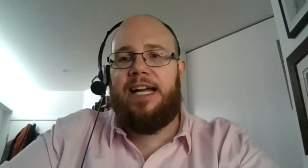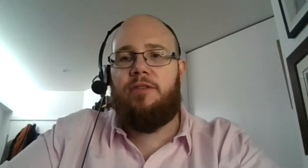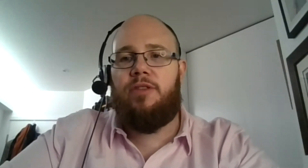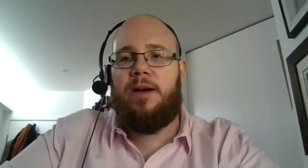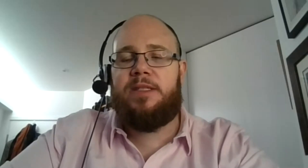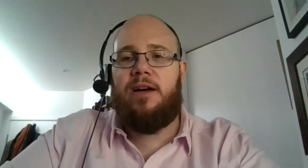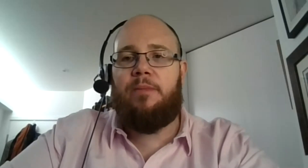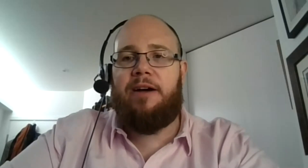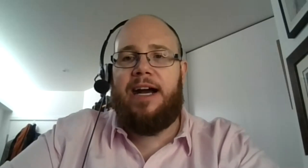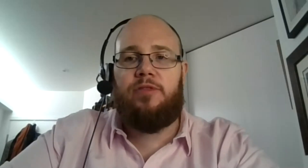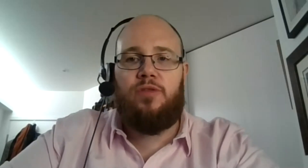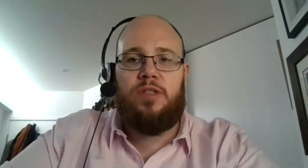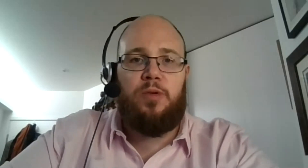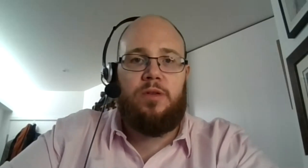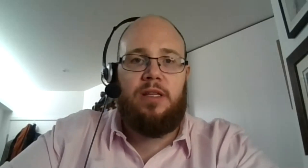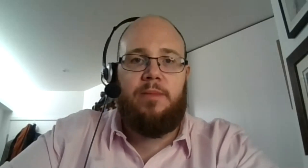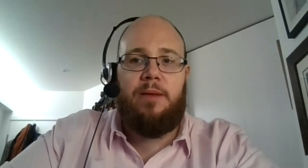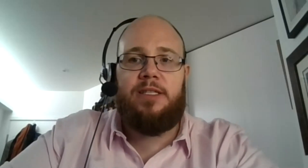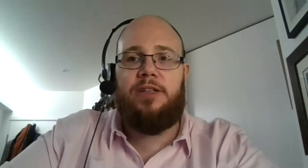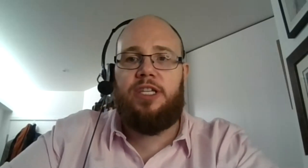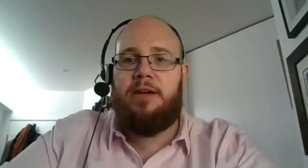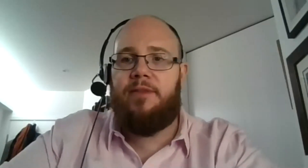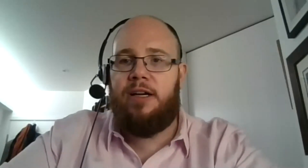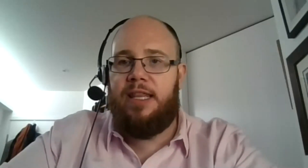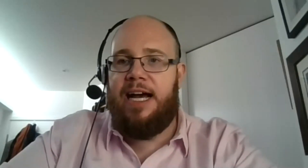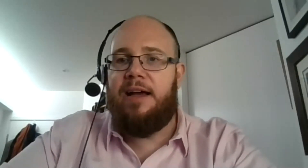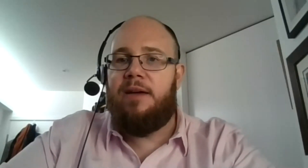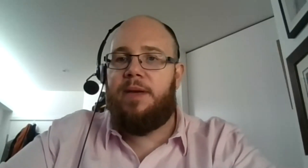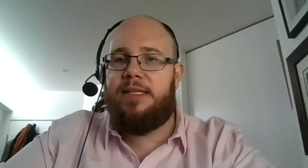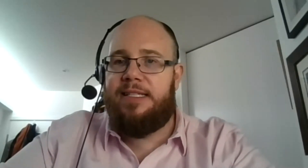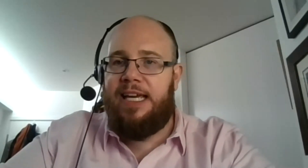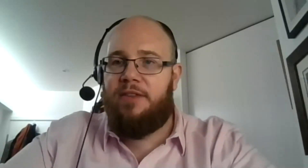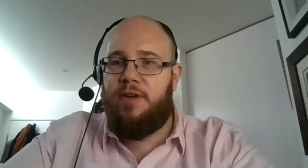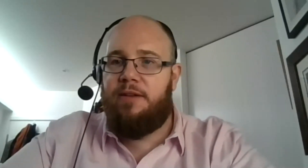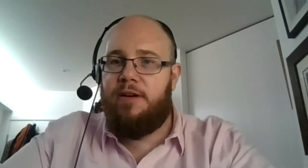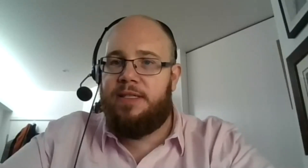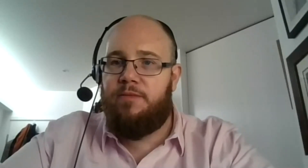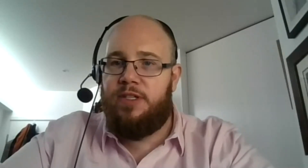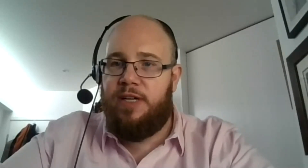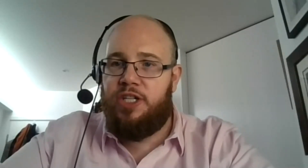on the website about outdoor sports at the moment, so do have a look at that, because at tier 3 there are some